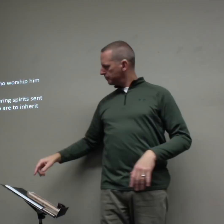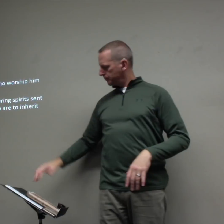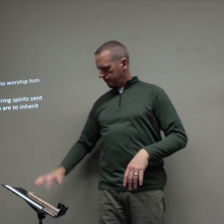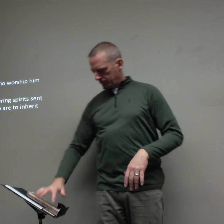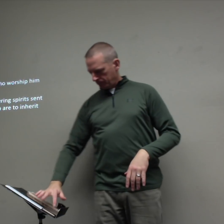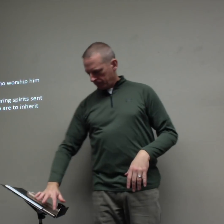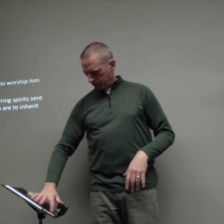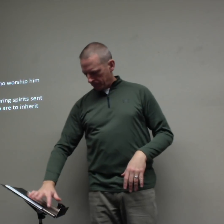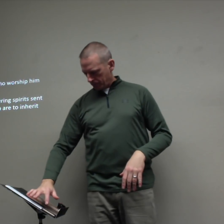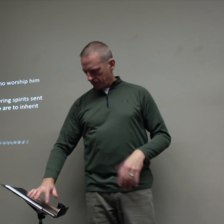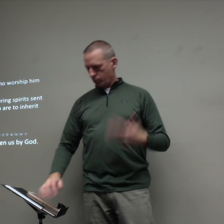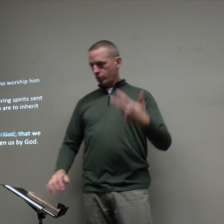They're all other spirits.